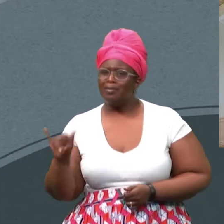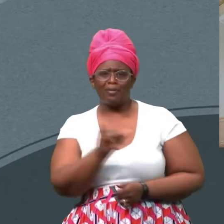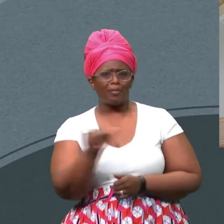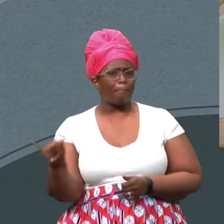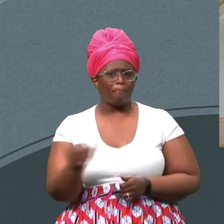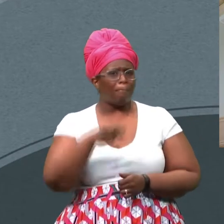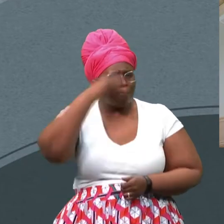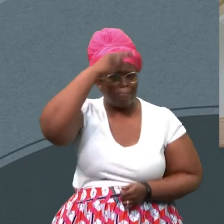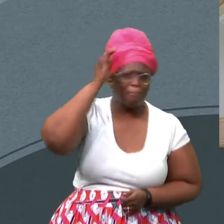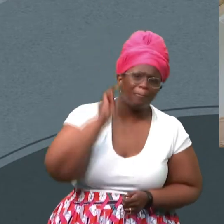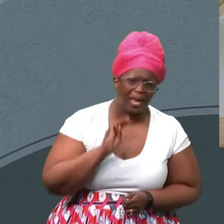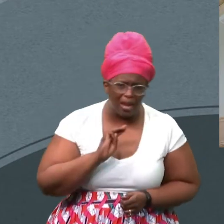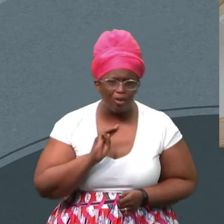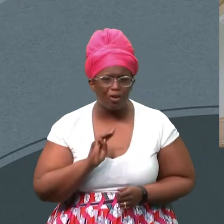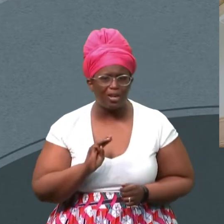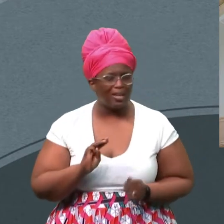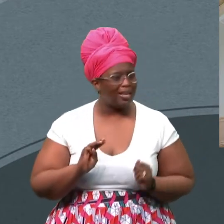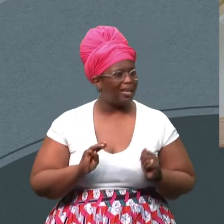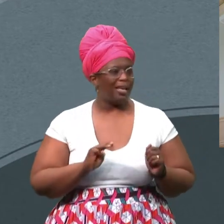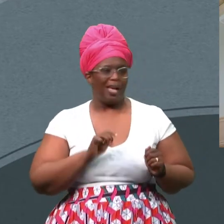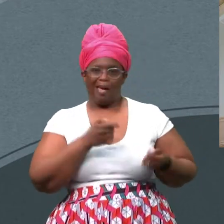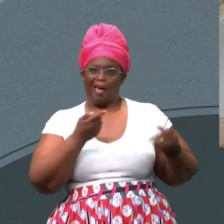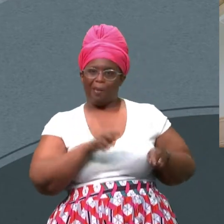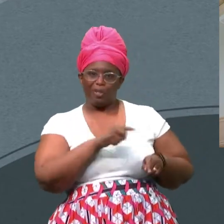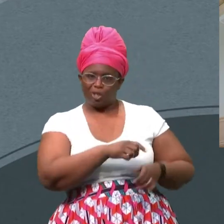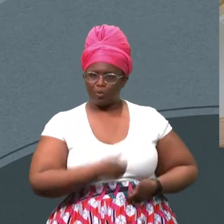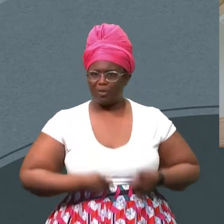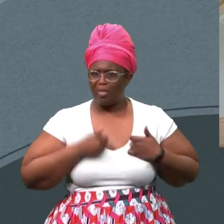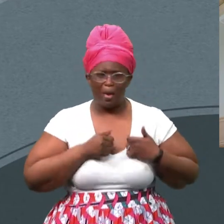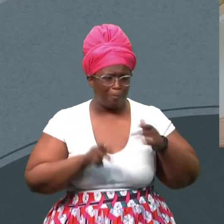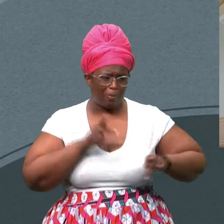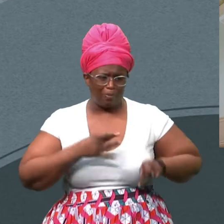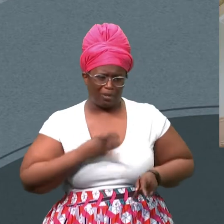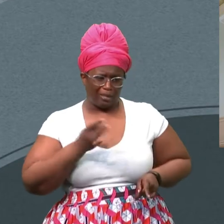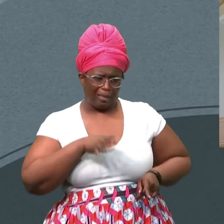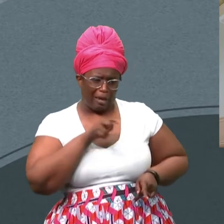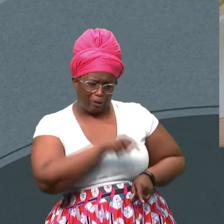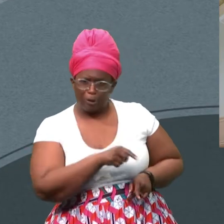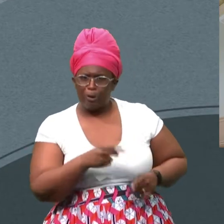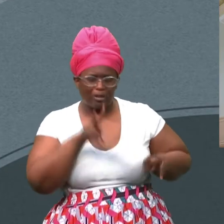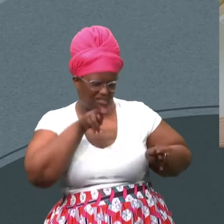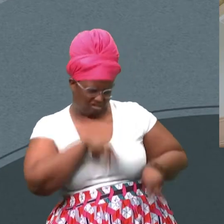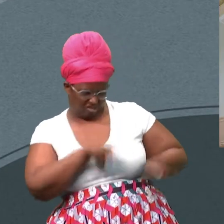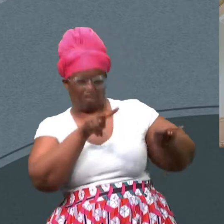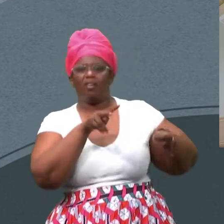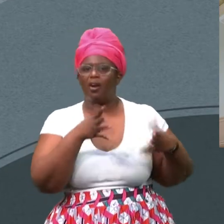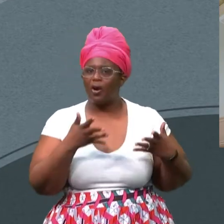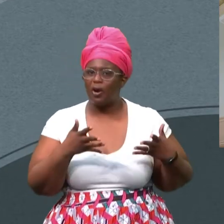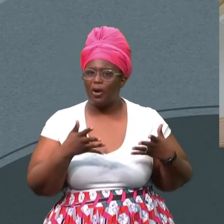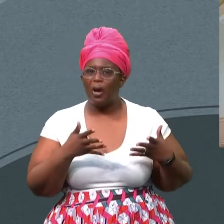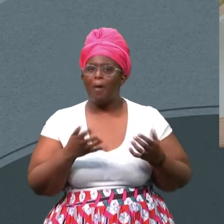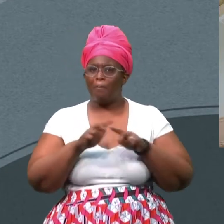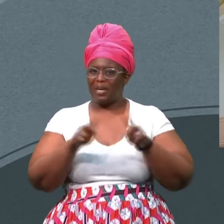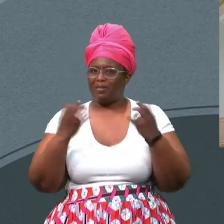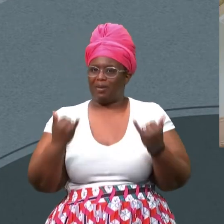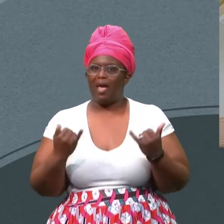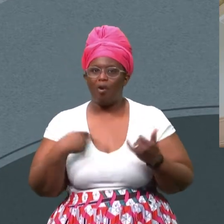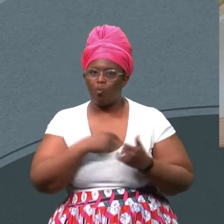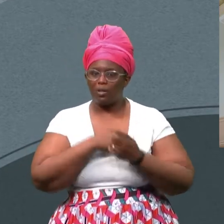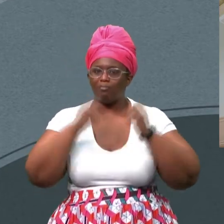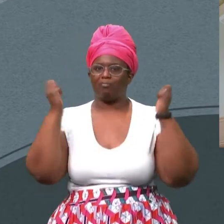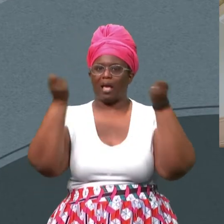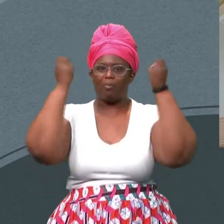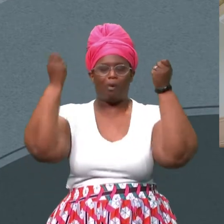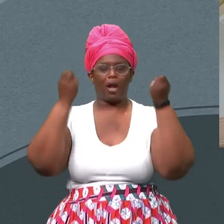recovery of her respectability. There's been a recovery of her reputation. That the Mary we now celebrate